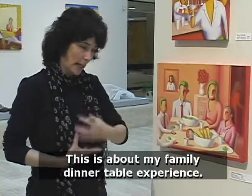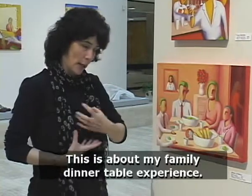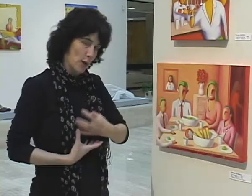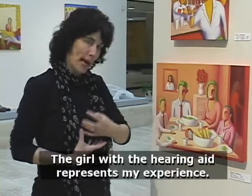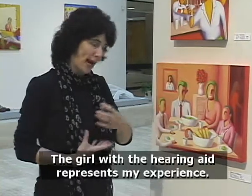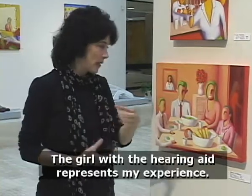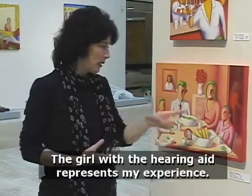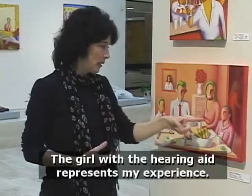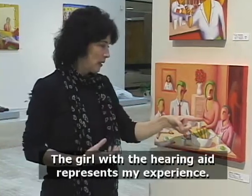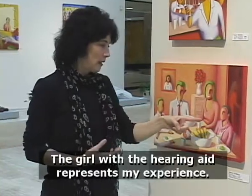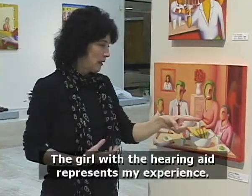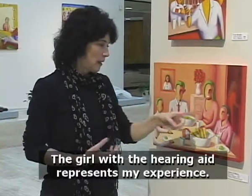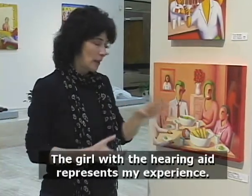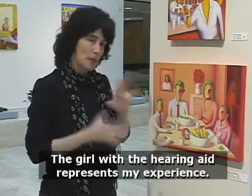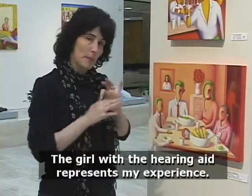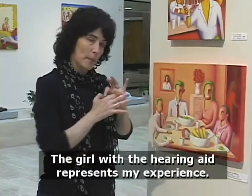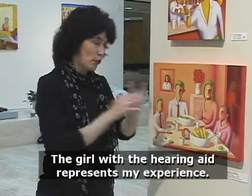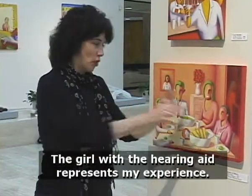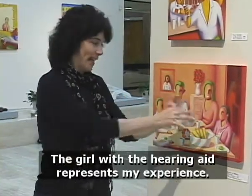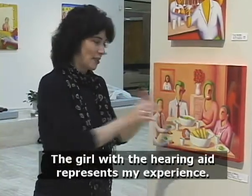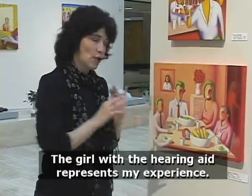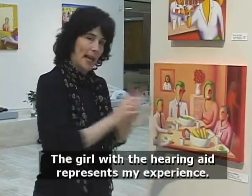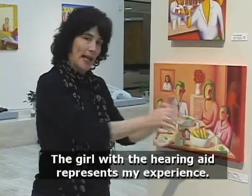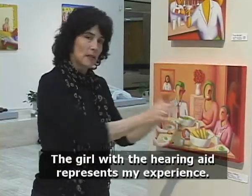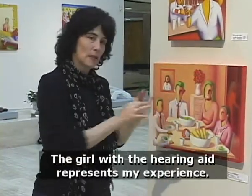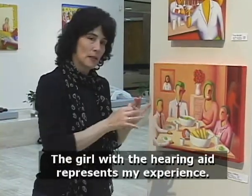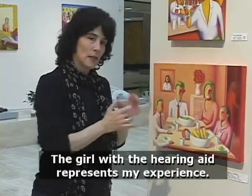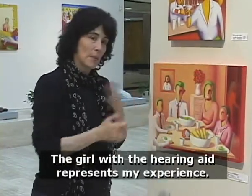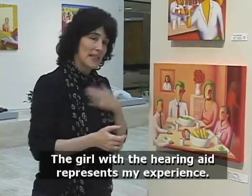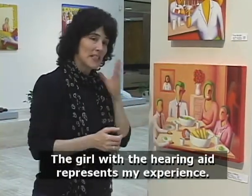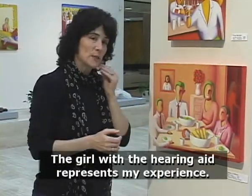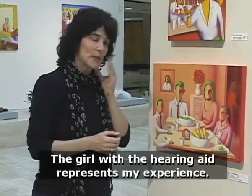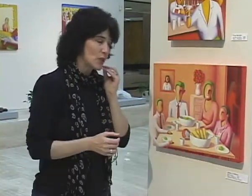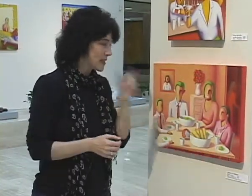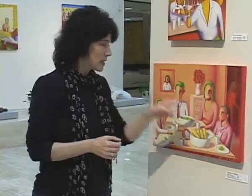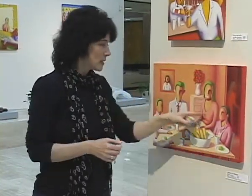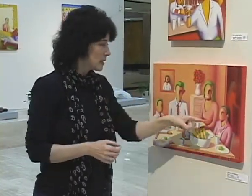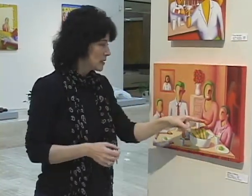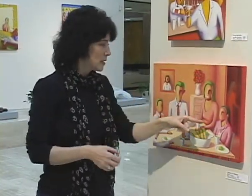The girl with the hearing aid represents my experience.